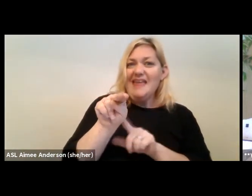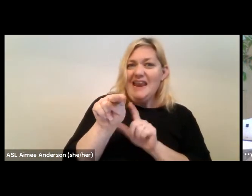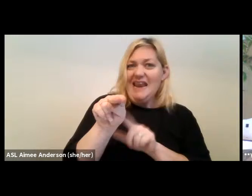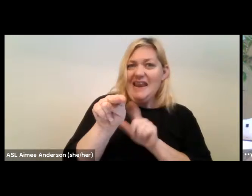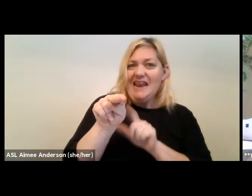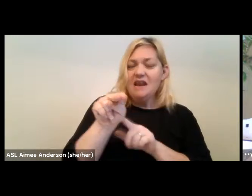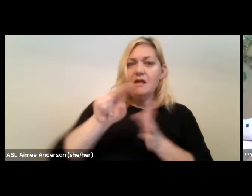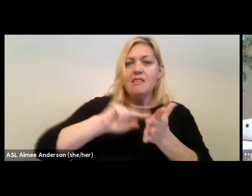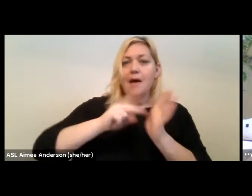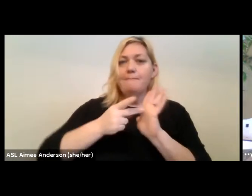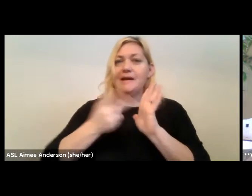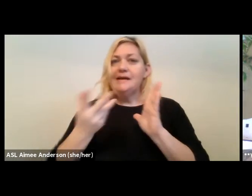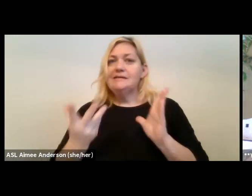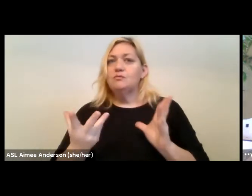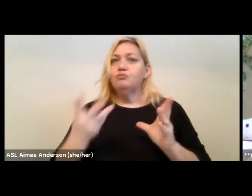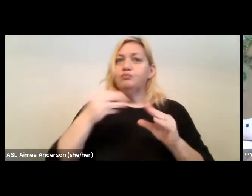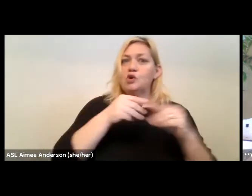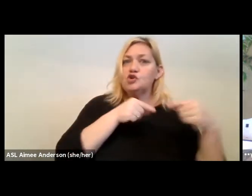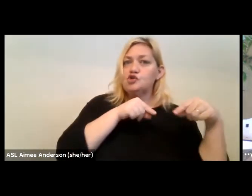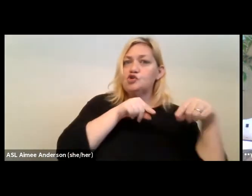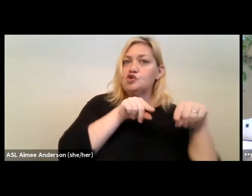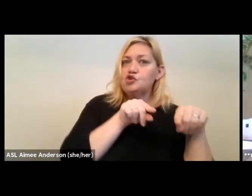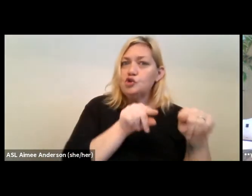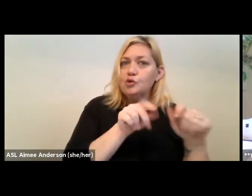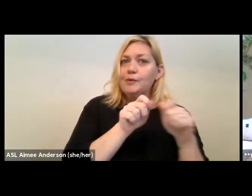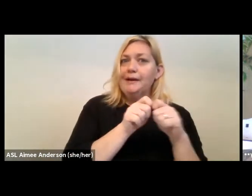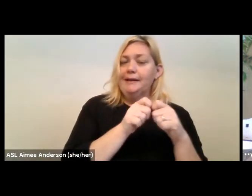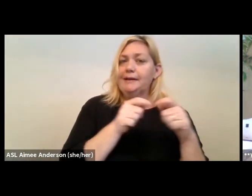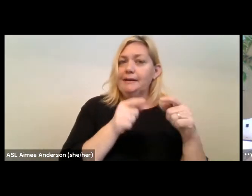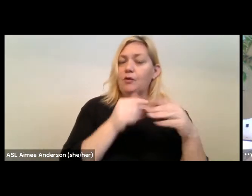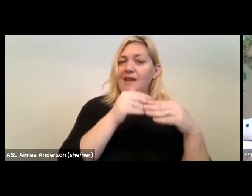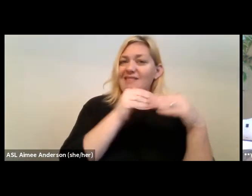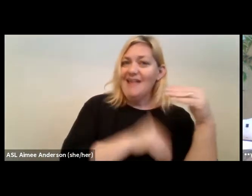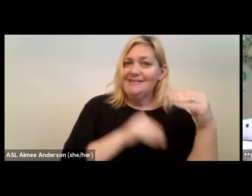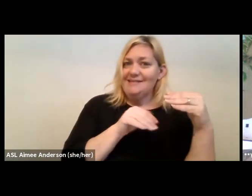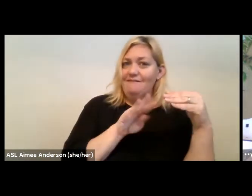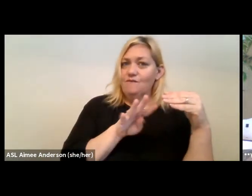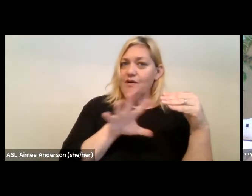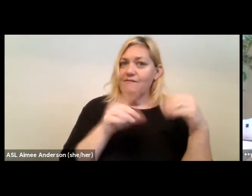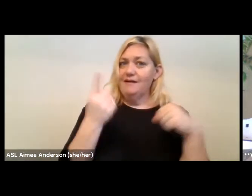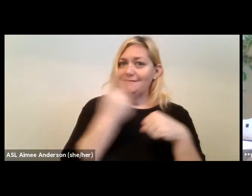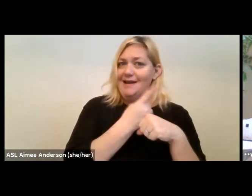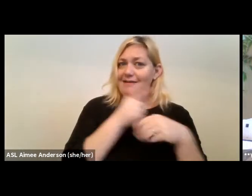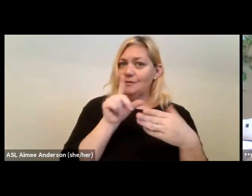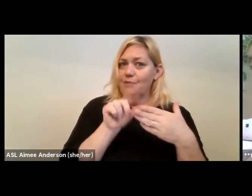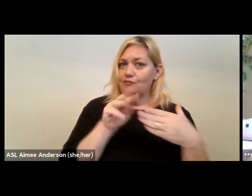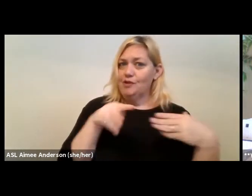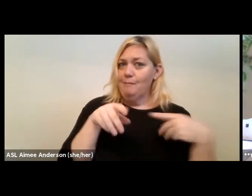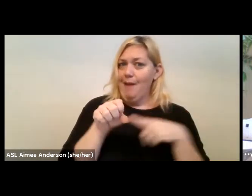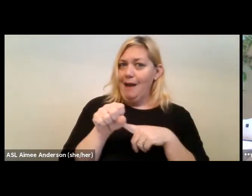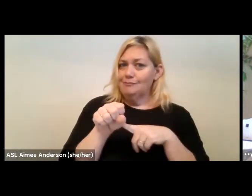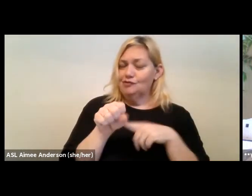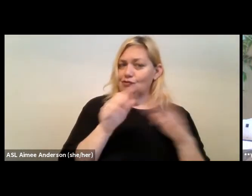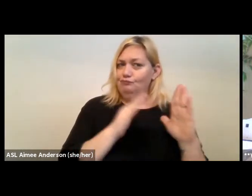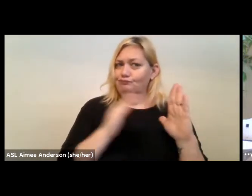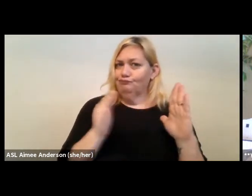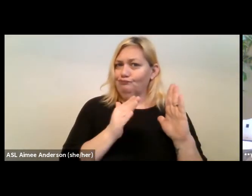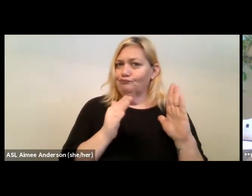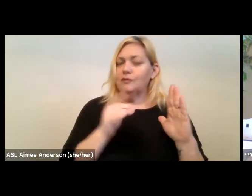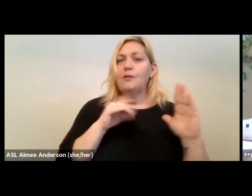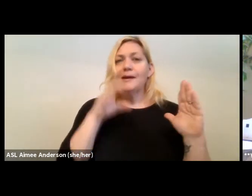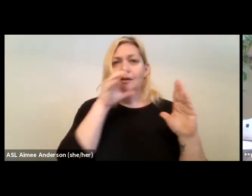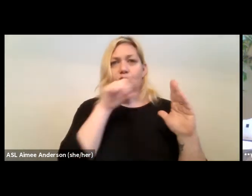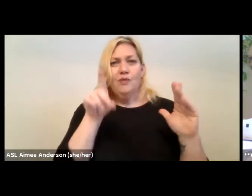it would actually mean that the convention would have to take place in less than 45 days from the publishing of the map. So I guess the question is,